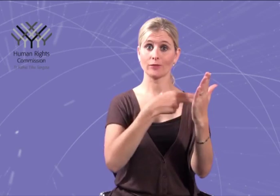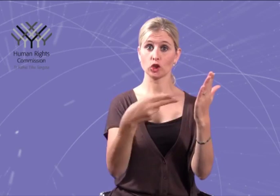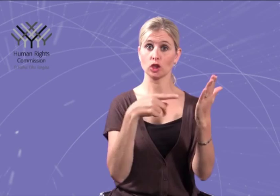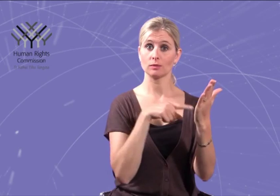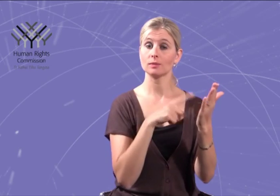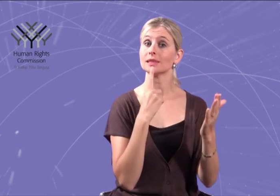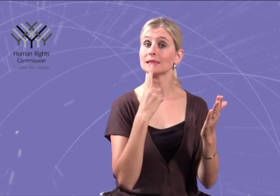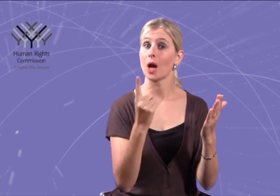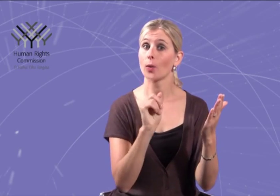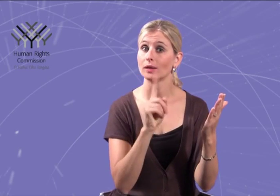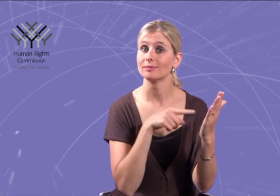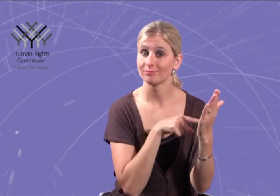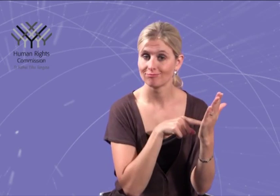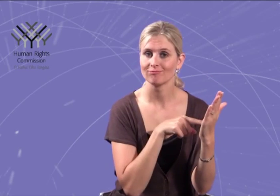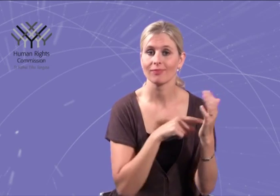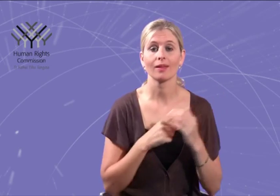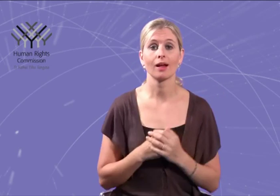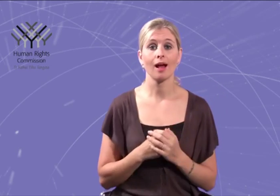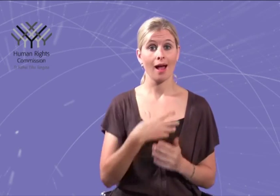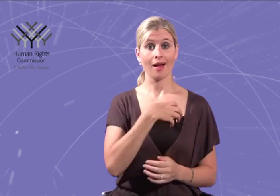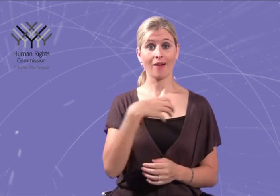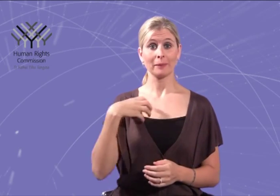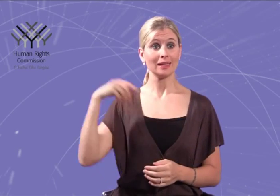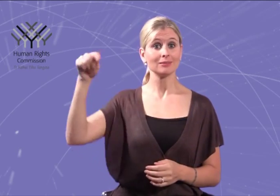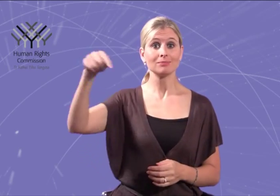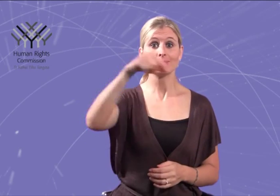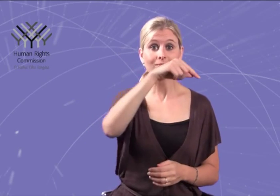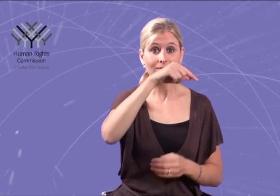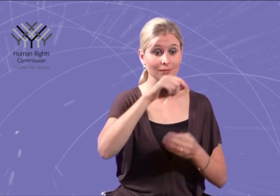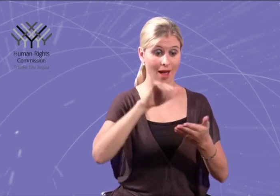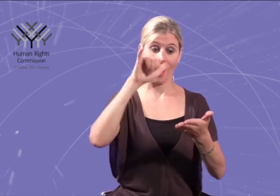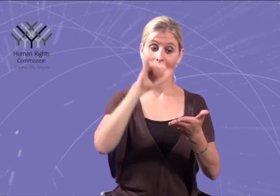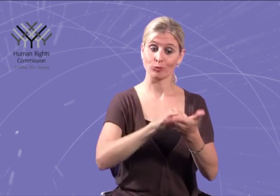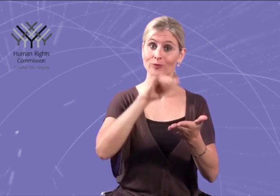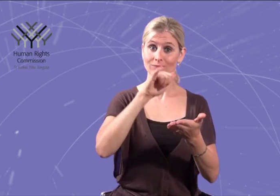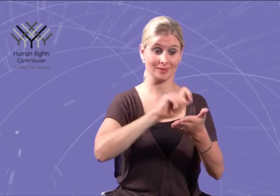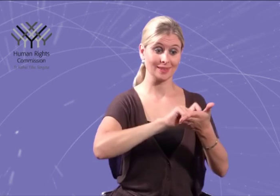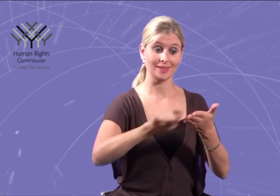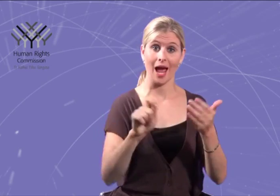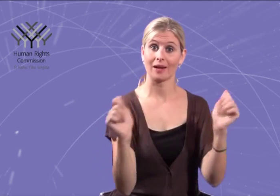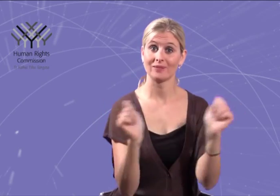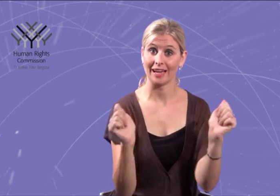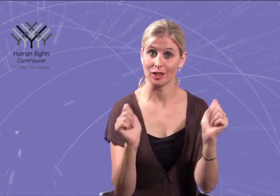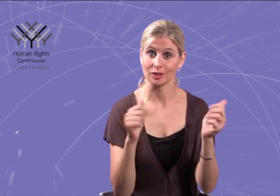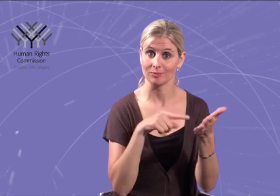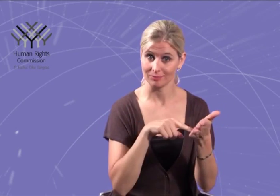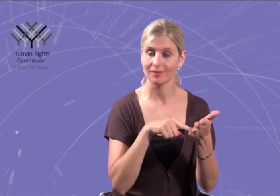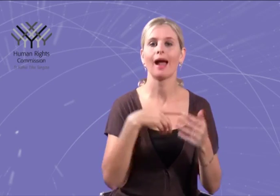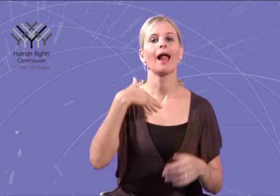The Disability Convention states that any government that ratifies must set up an